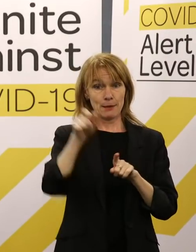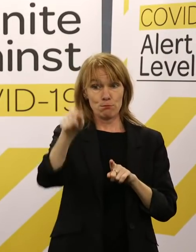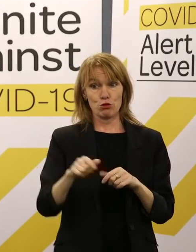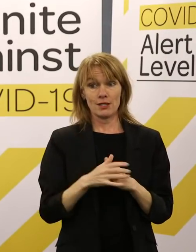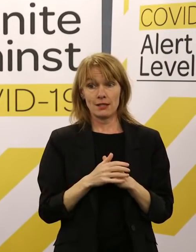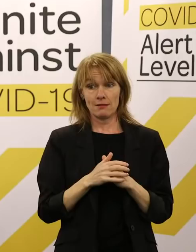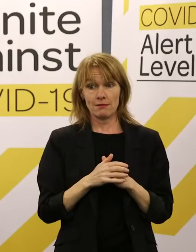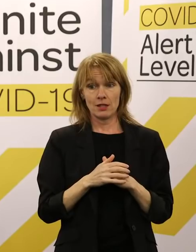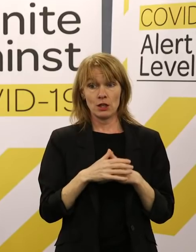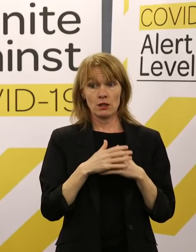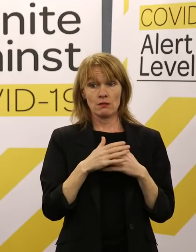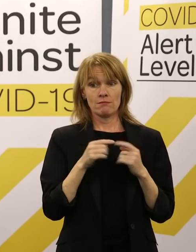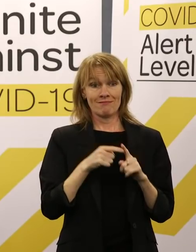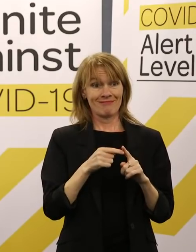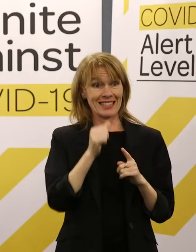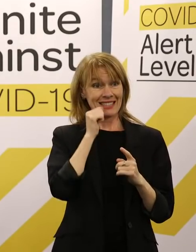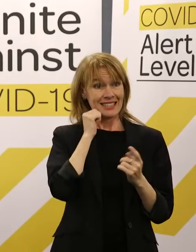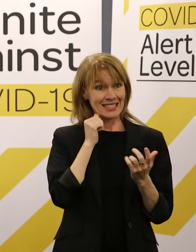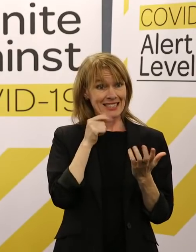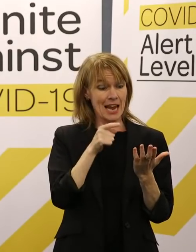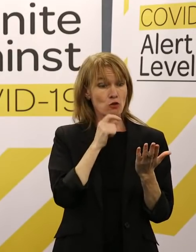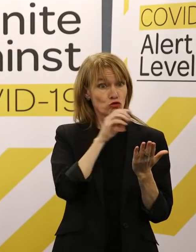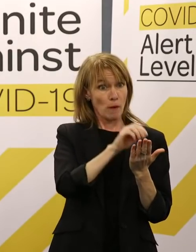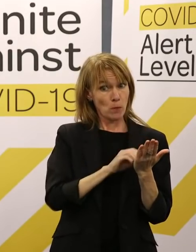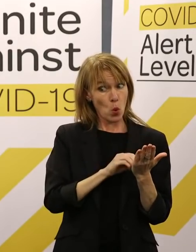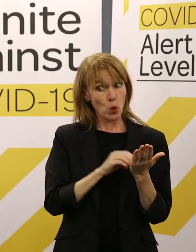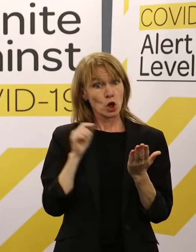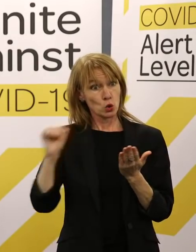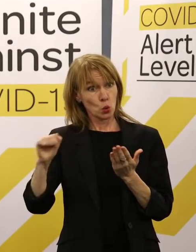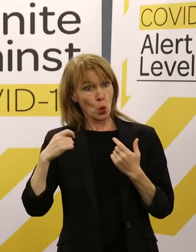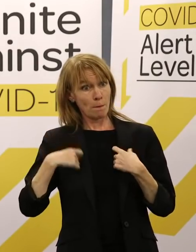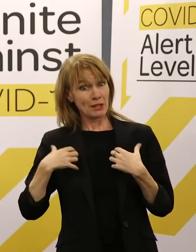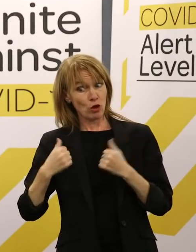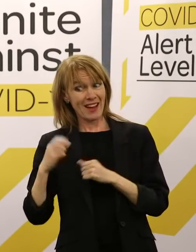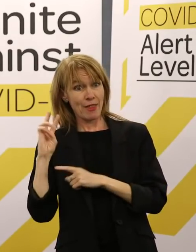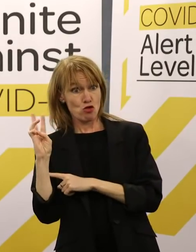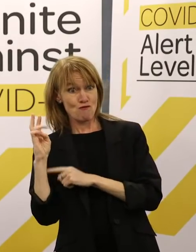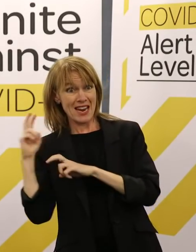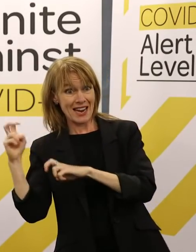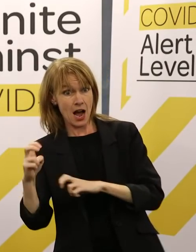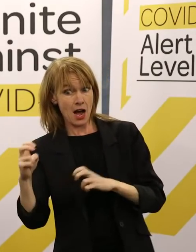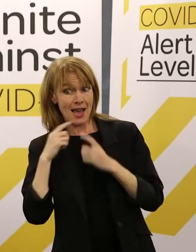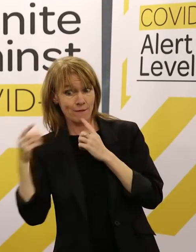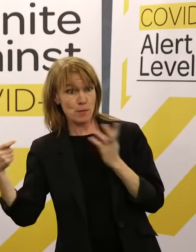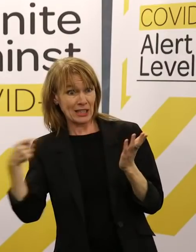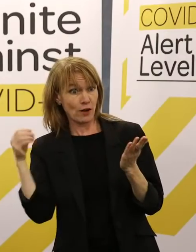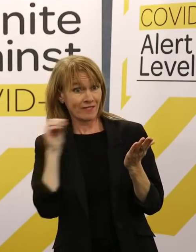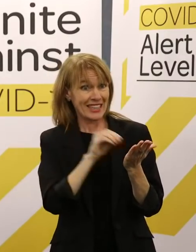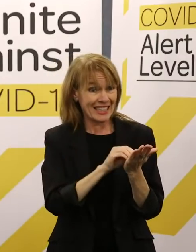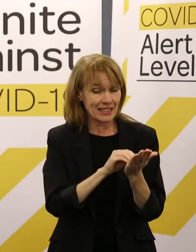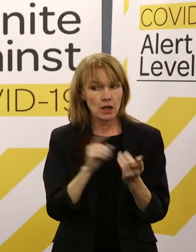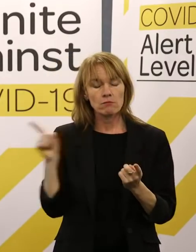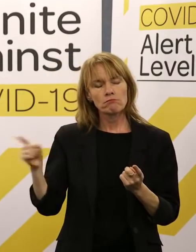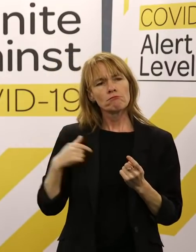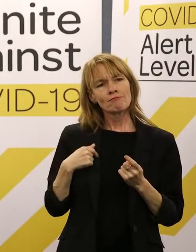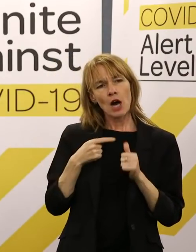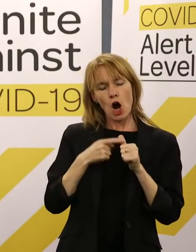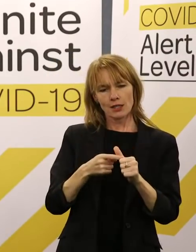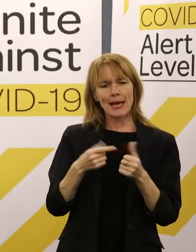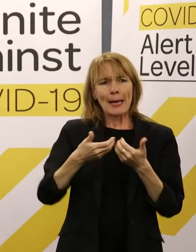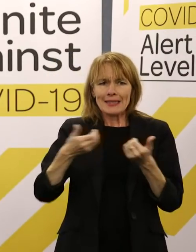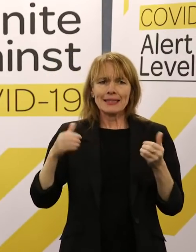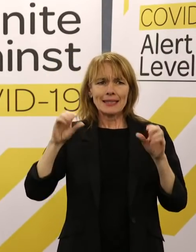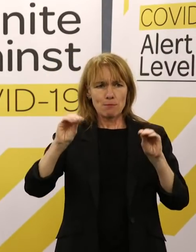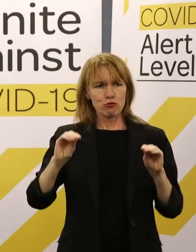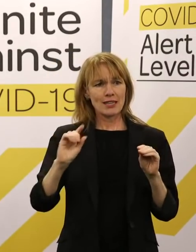that review part of the review that was released yesterday, or are you? We did it separately. I've got some draft recommendations, but what we did was sit down and just see what